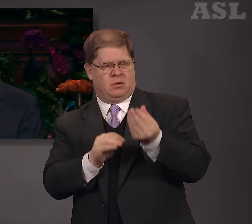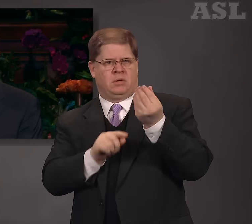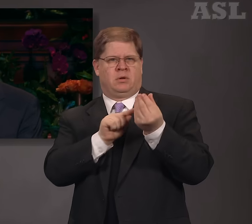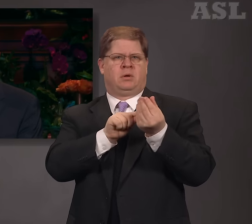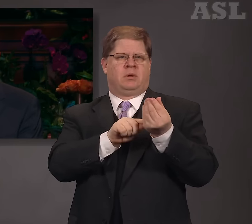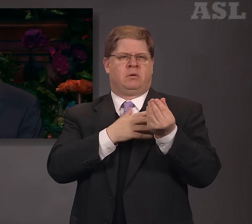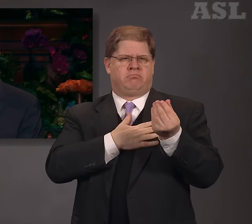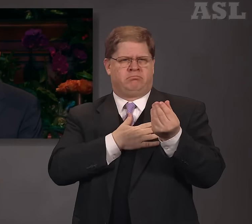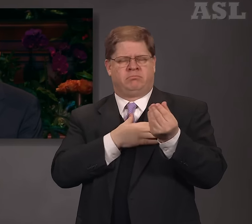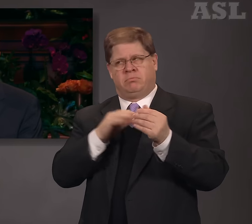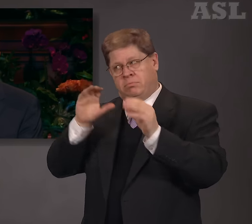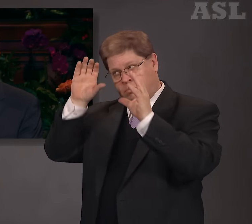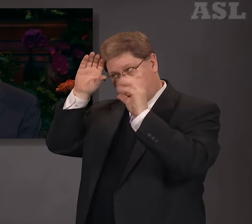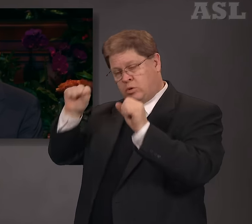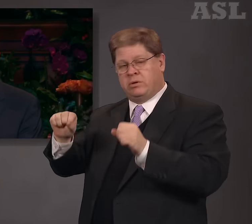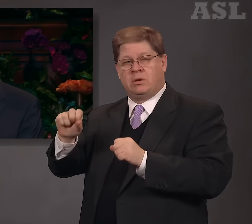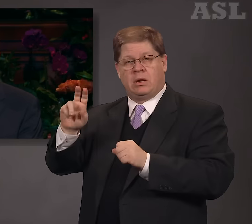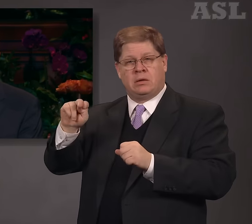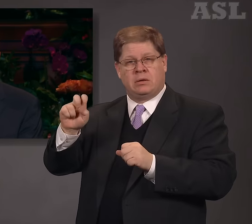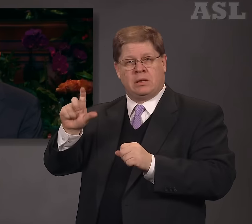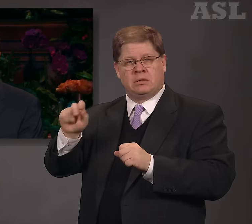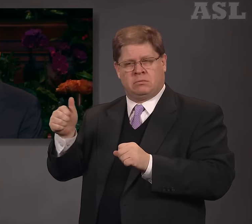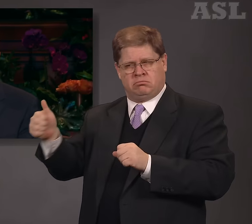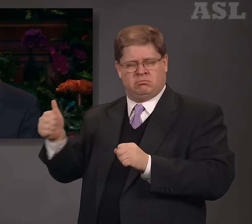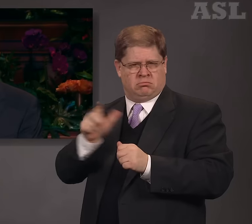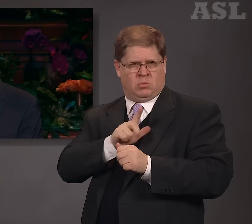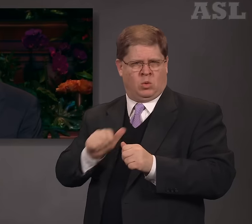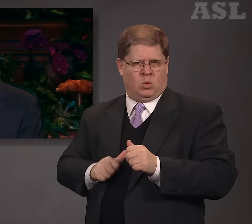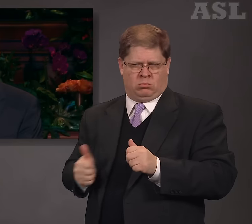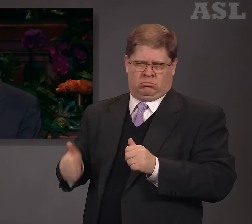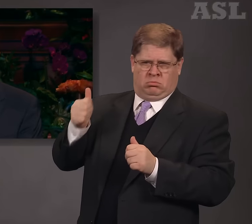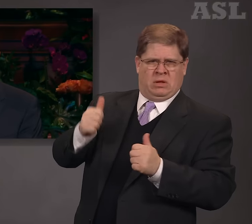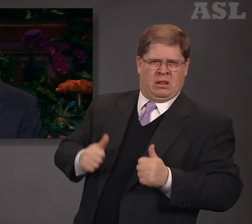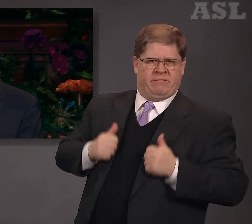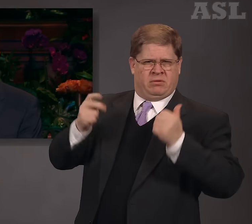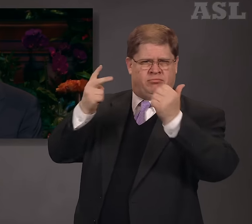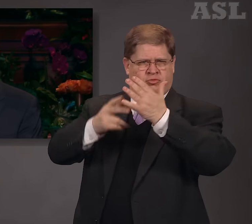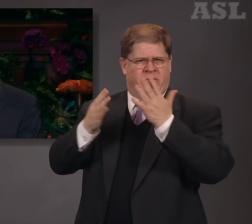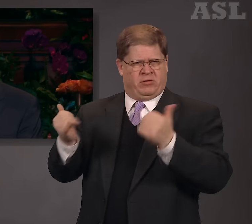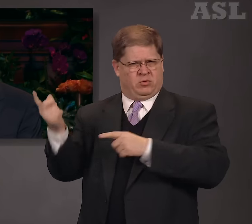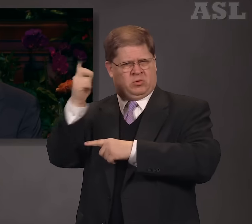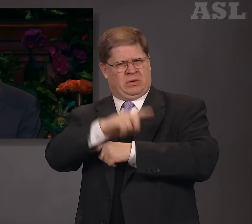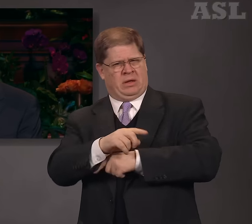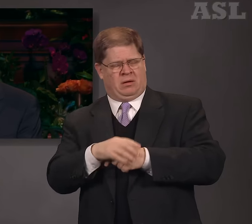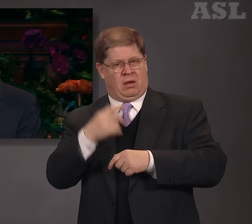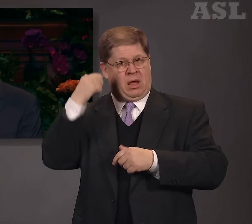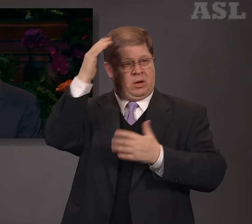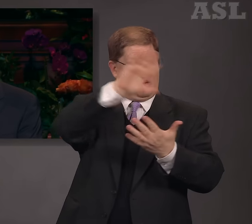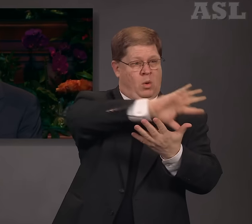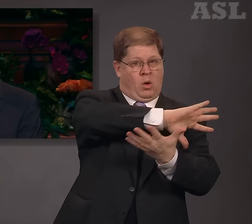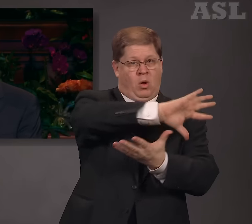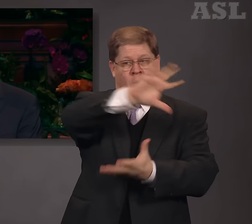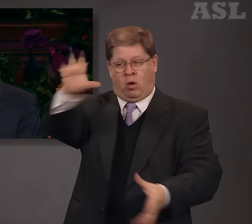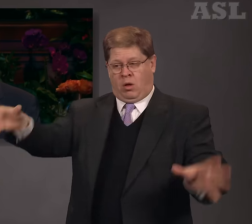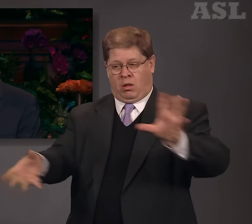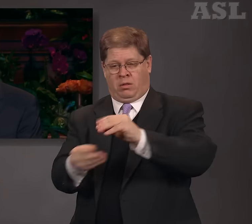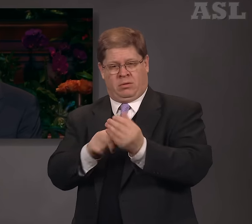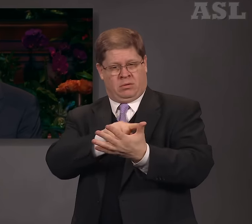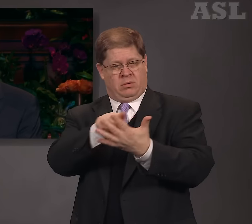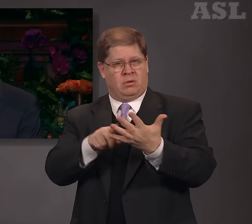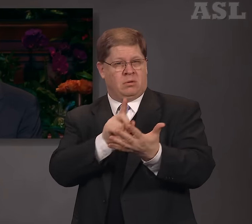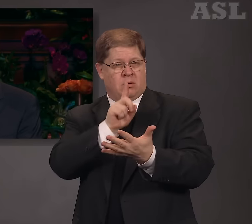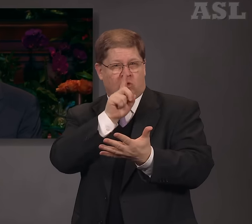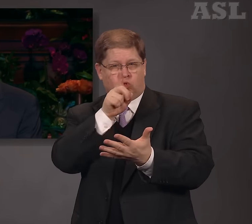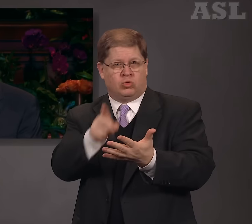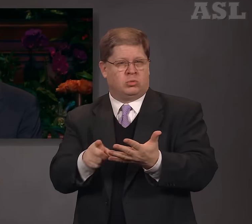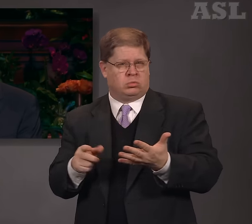love. President Russell M. Nelson is the Lord's living prophet on the earth today. I know